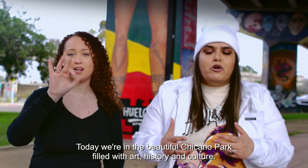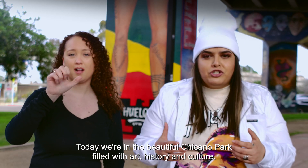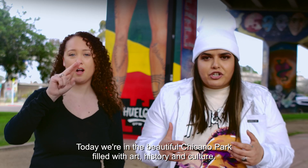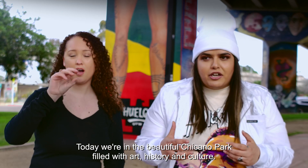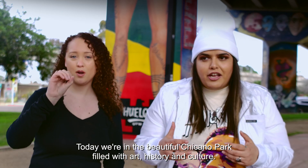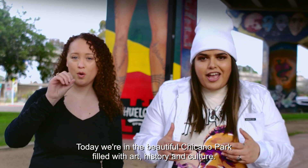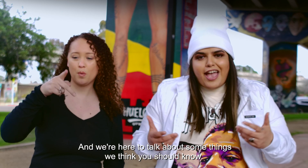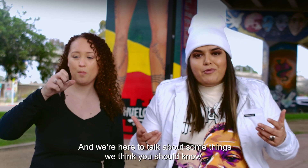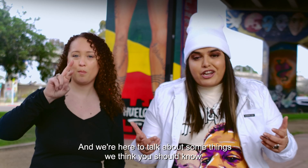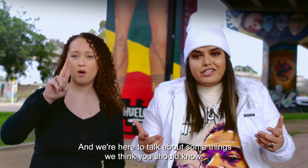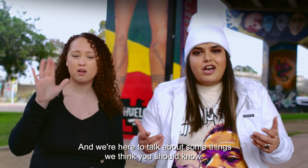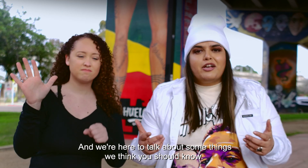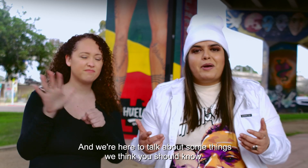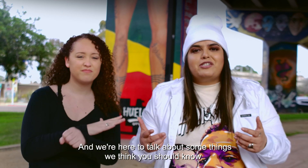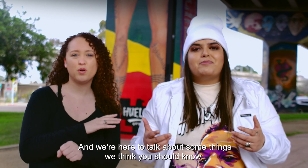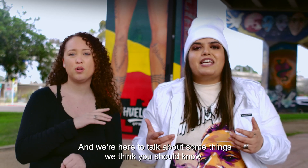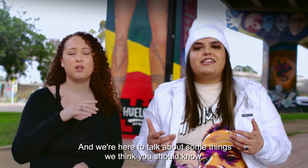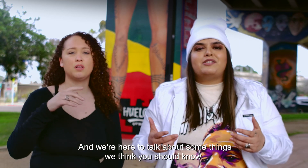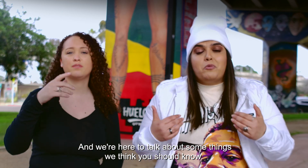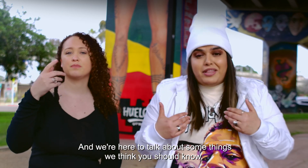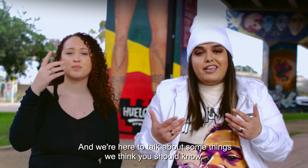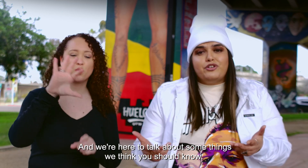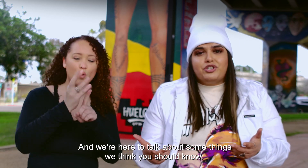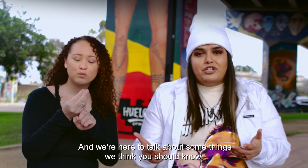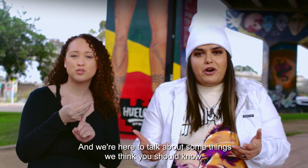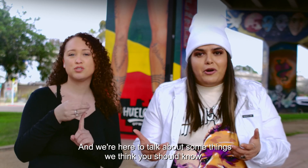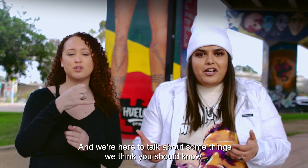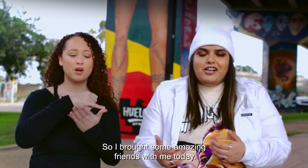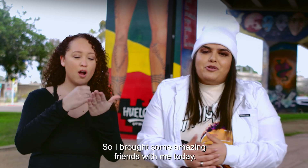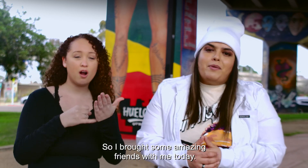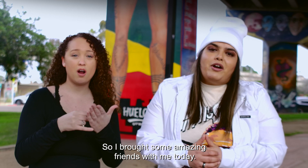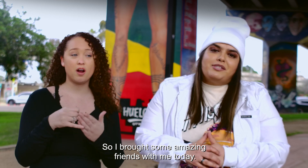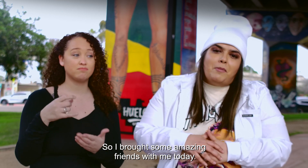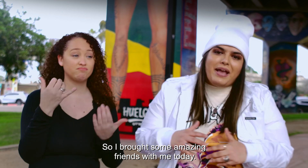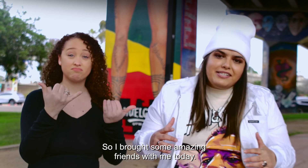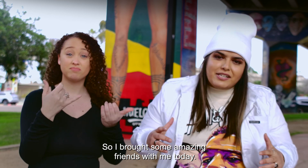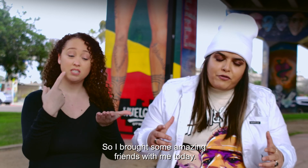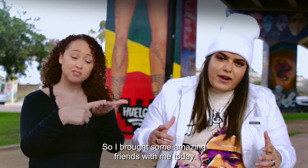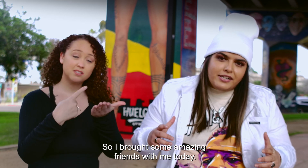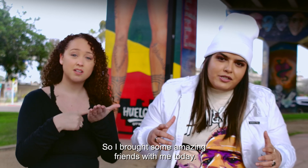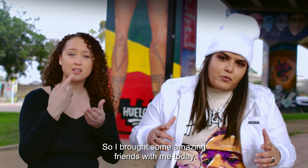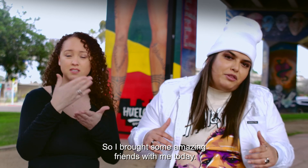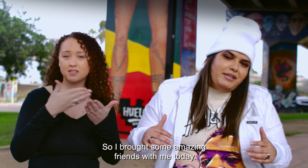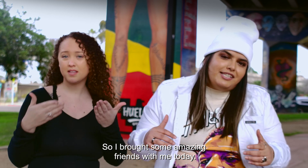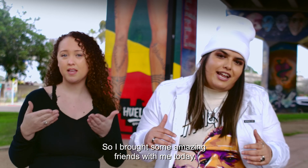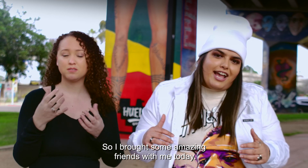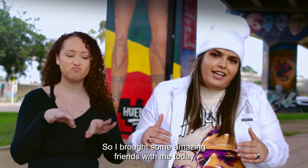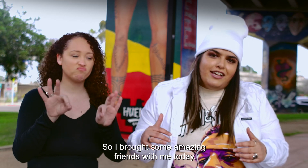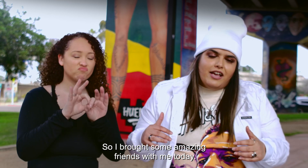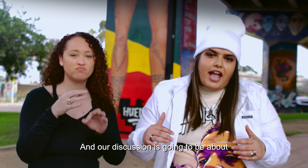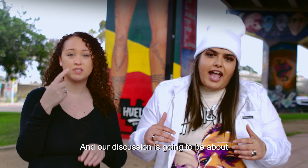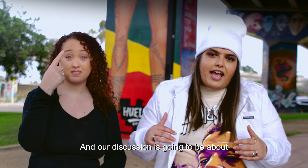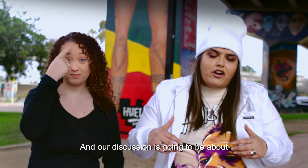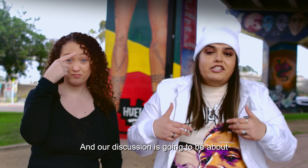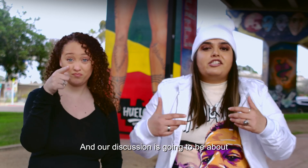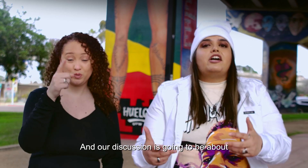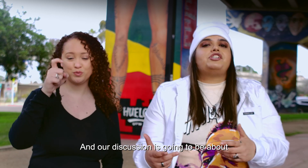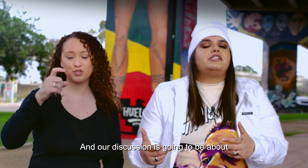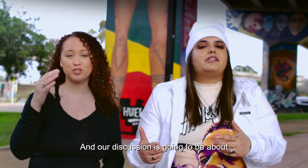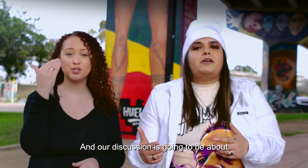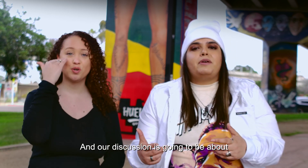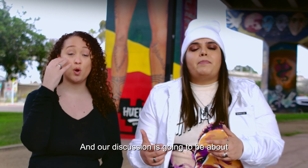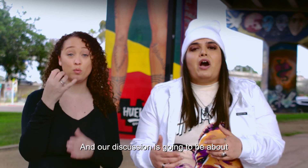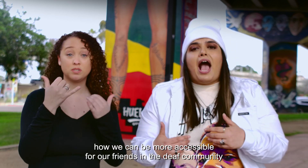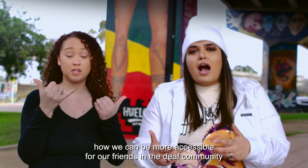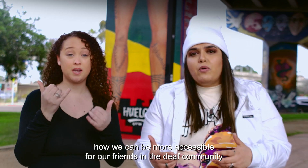history, and culture. And we're here to talk about some things we think you should know. So I brought some amazing friends with me today, and our